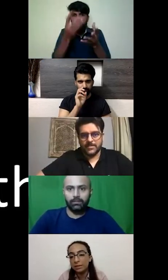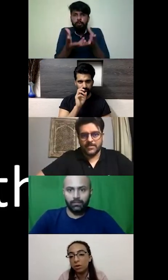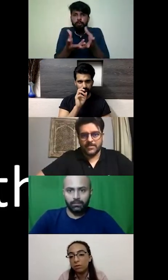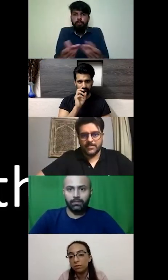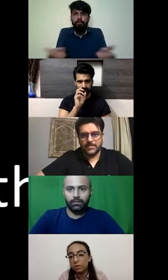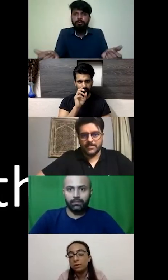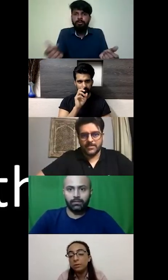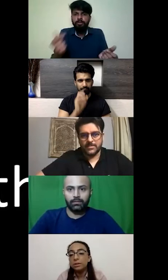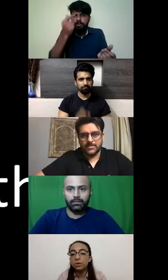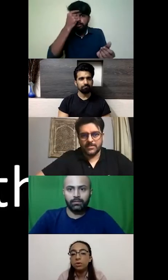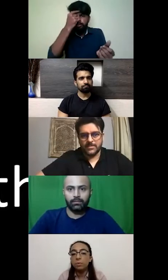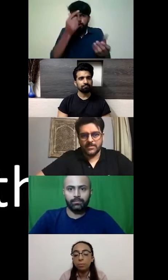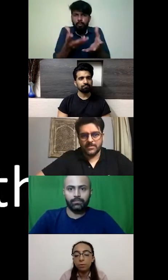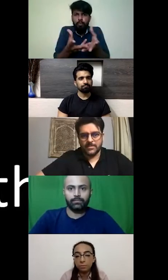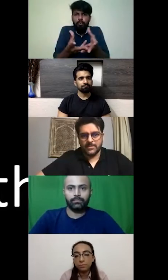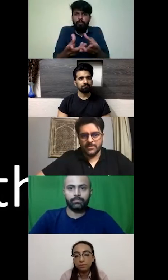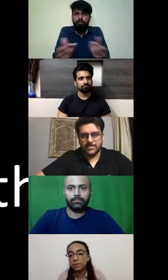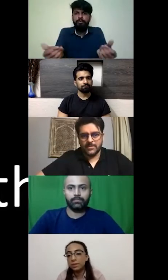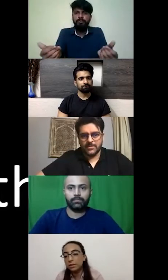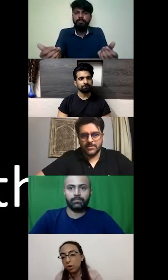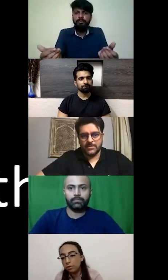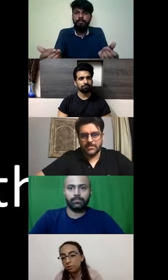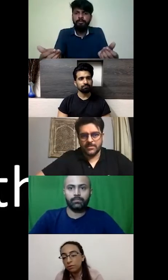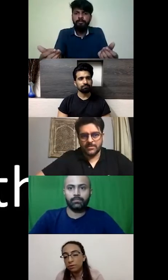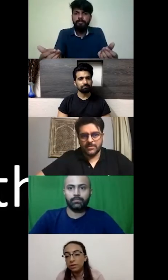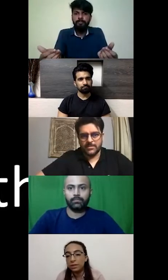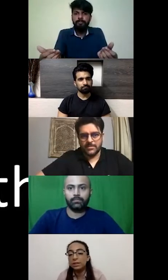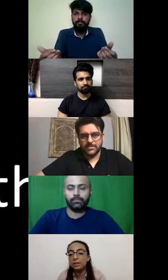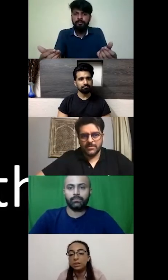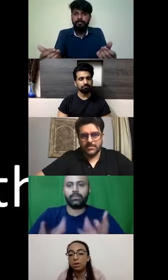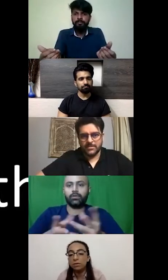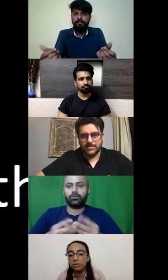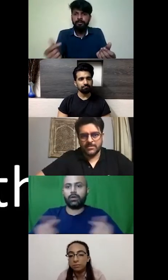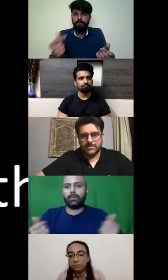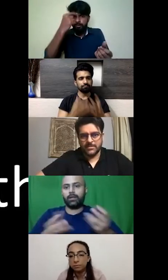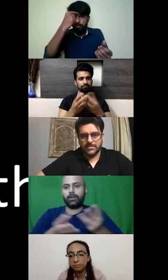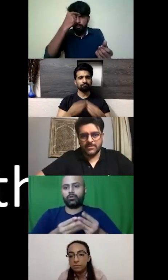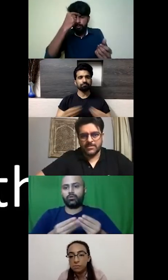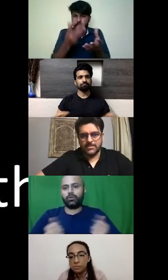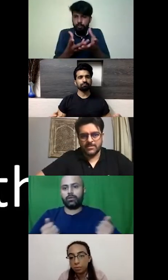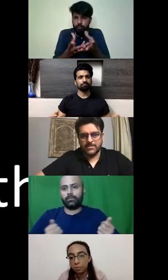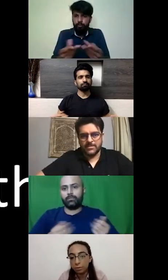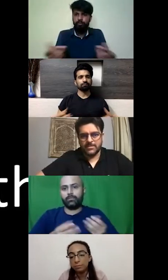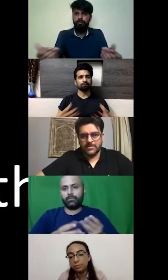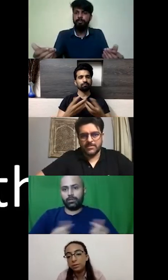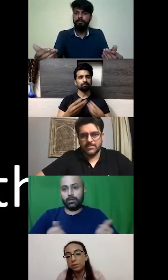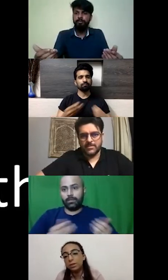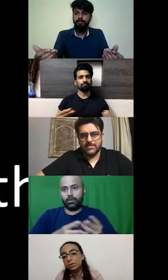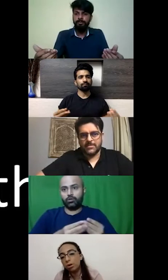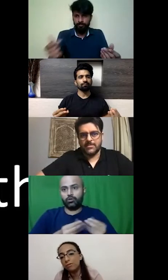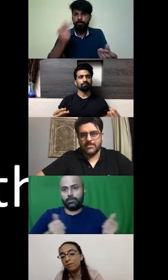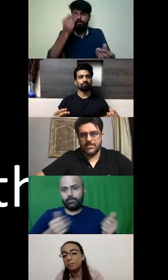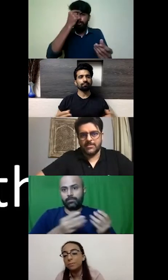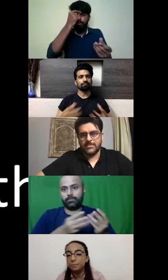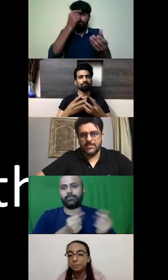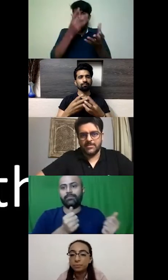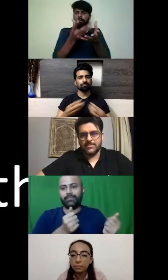SOLVE. Solve. So problem solve. This is solve. Problem